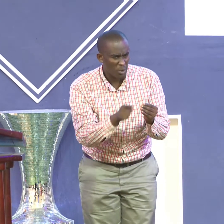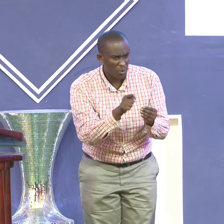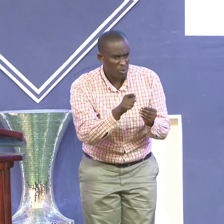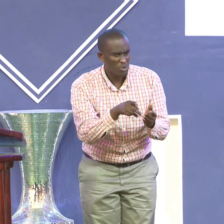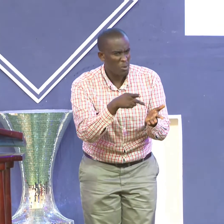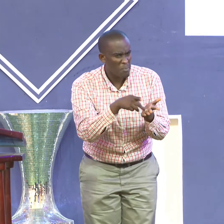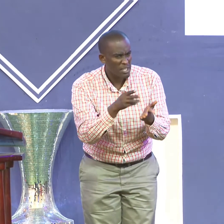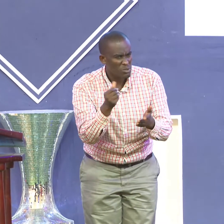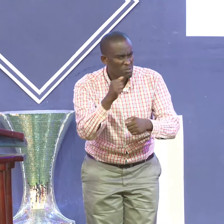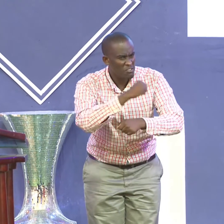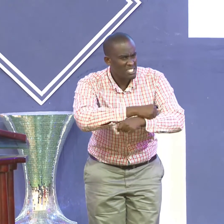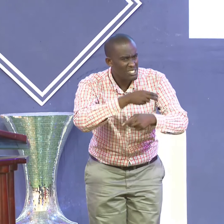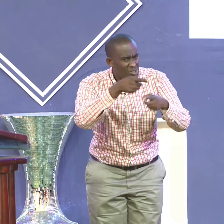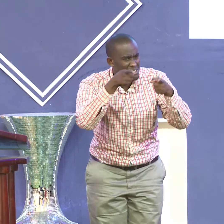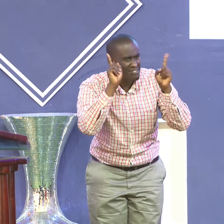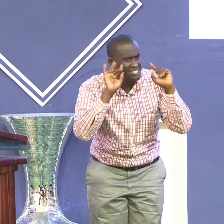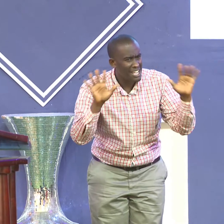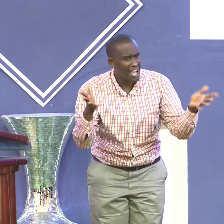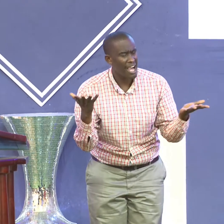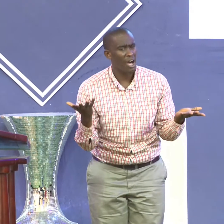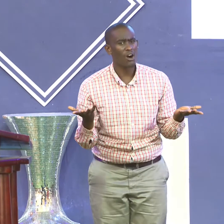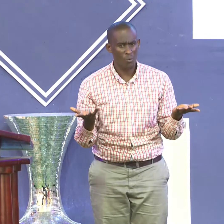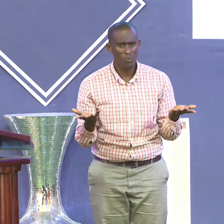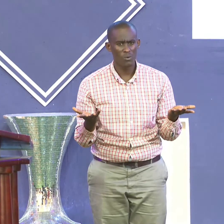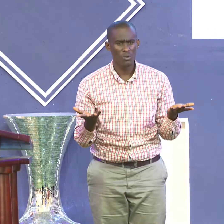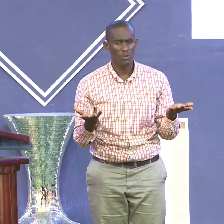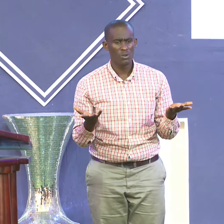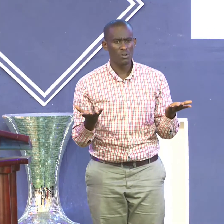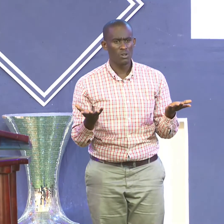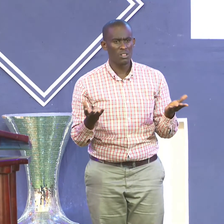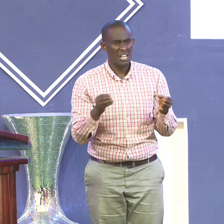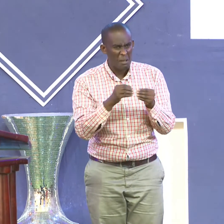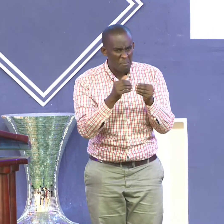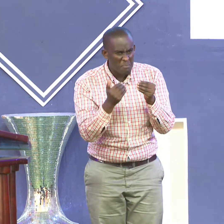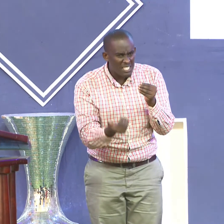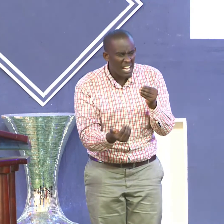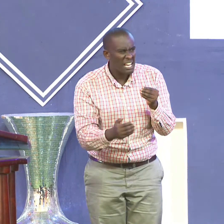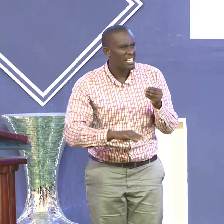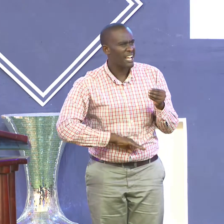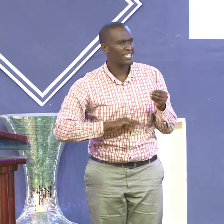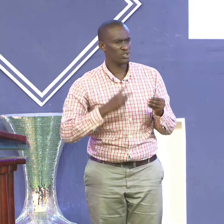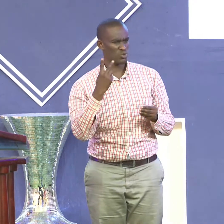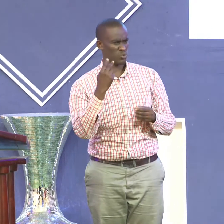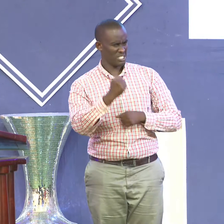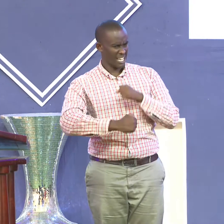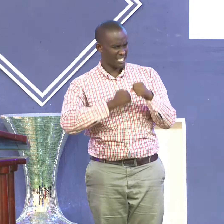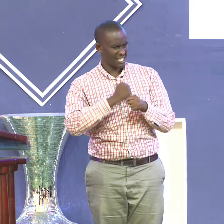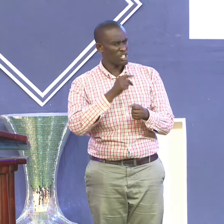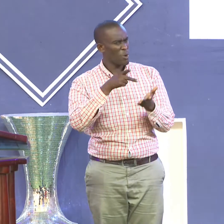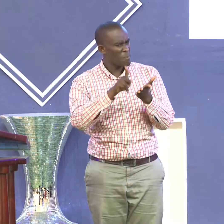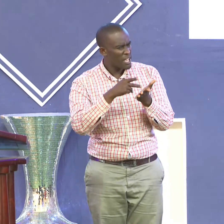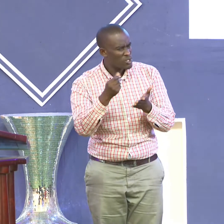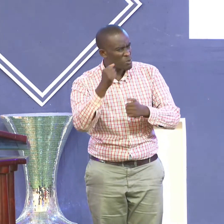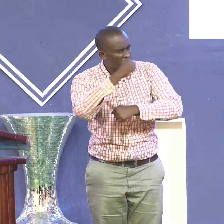And then the voice is asking him, how are you going to pay school fees for that child at university? The child who is 2 years